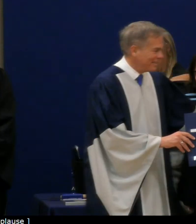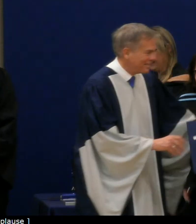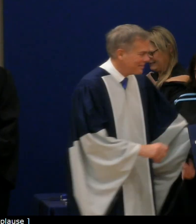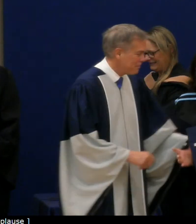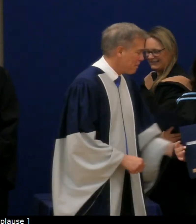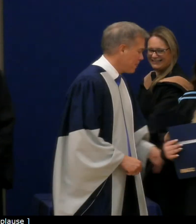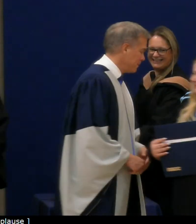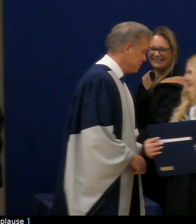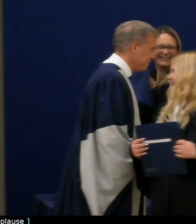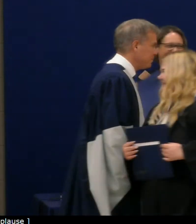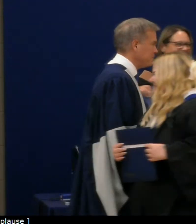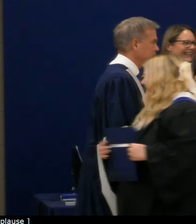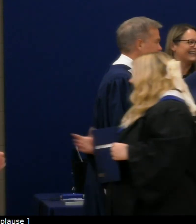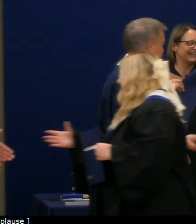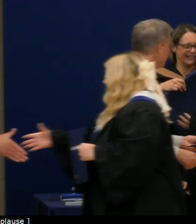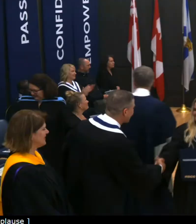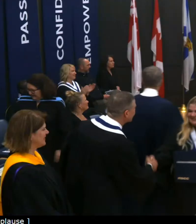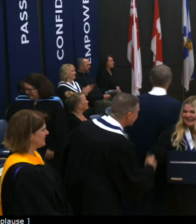Mackenzie Wilson.